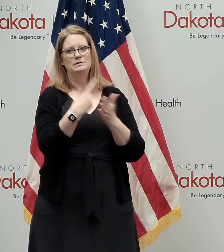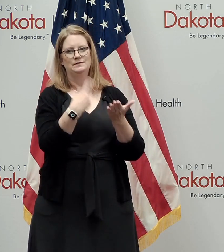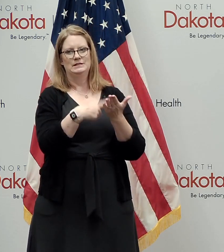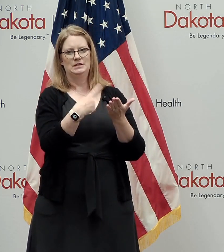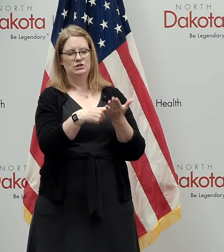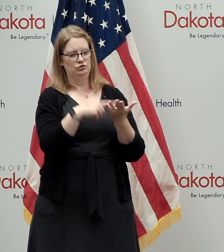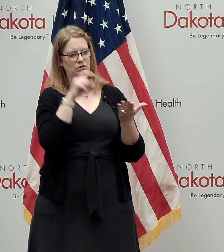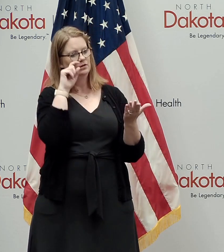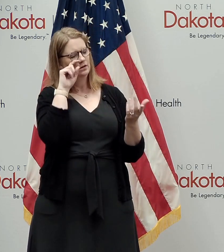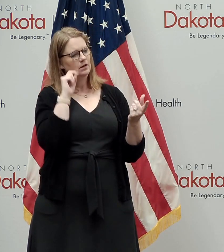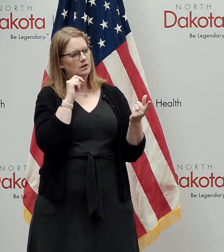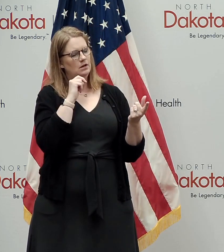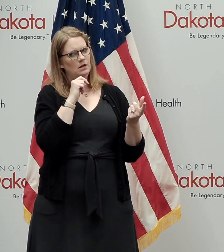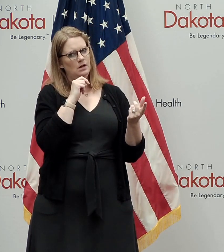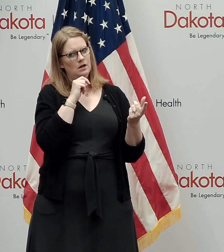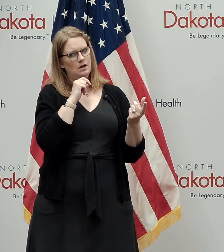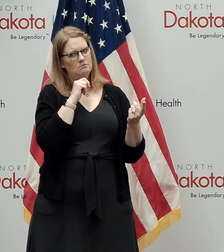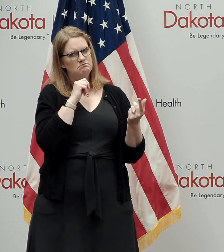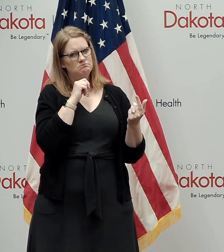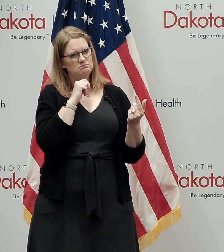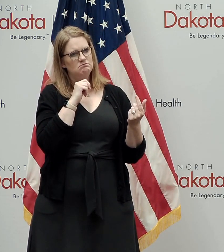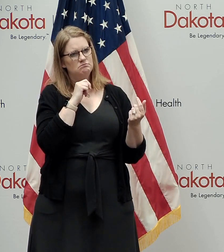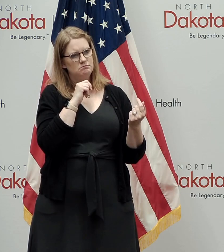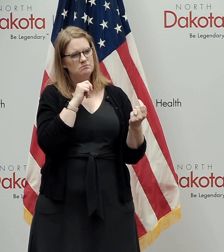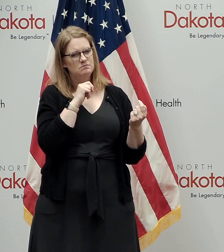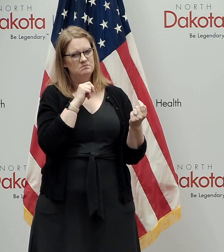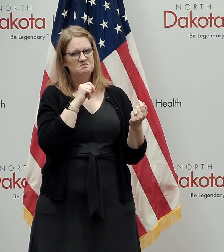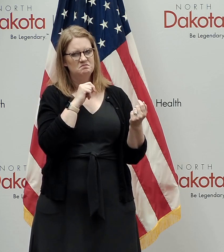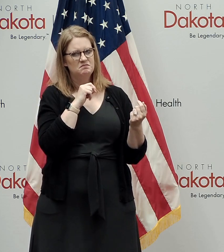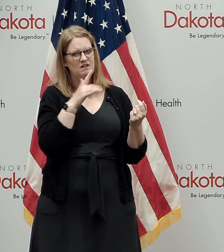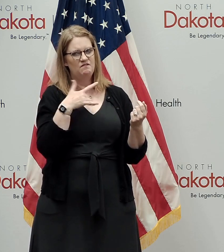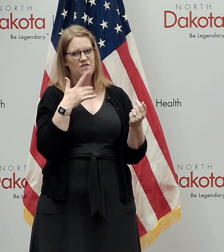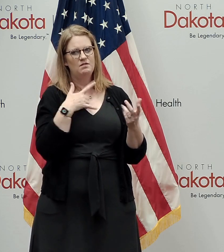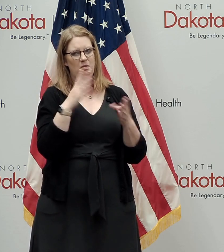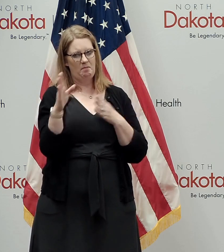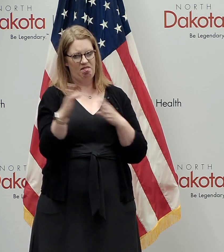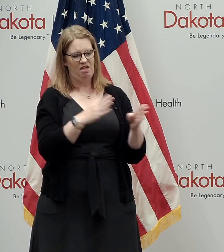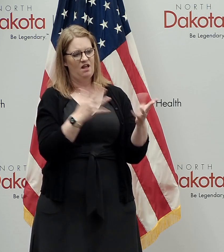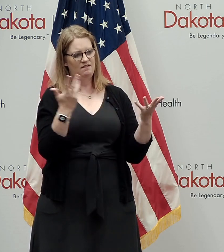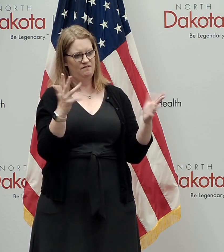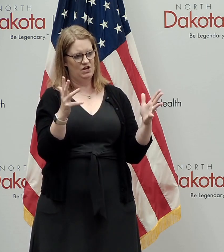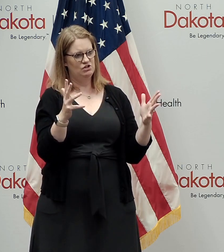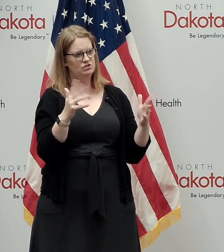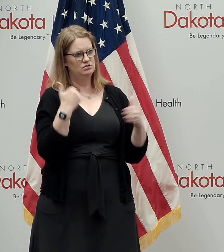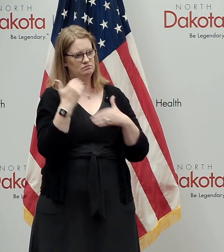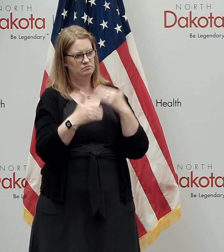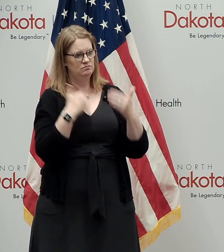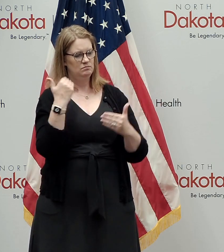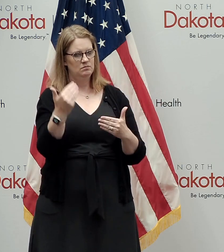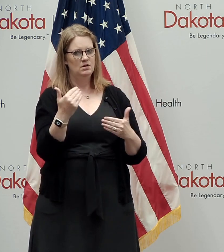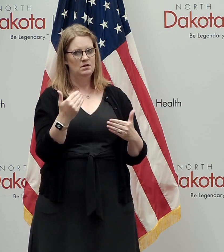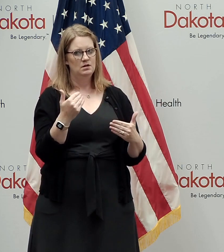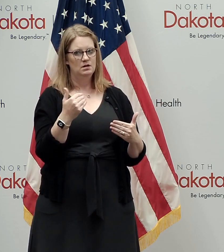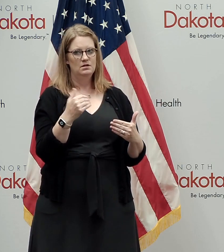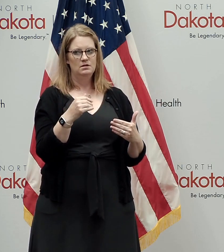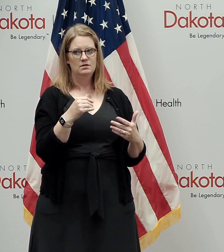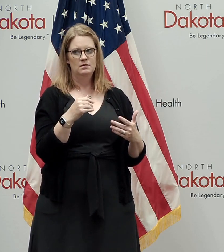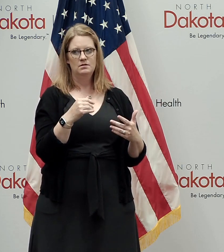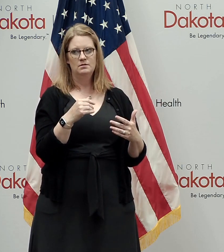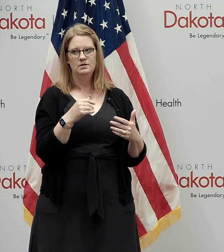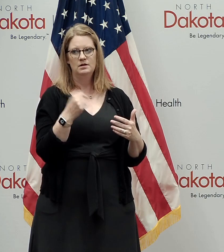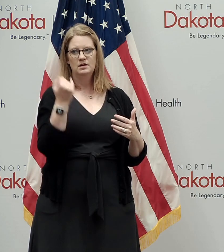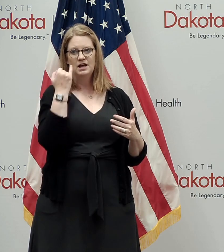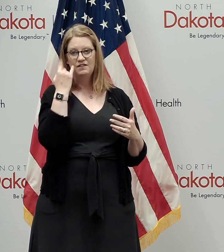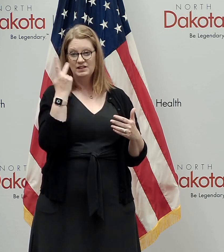morning, and we've got I think a solid plan on how we want to move forward. But one of the things that I think is clear when you take a